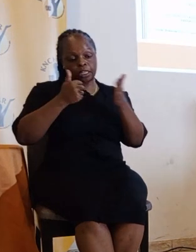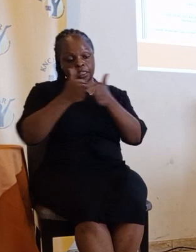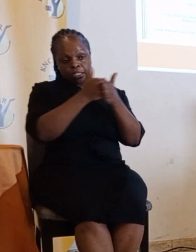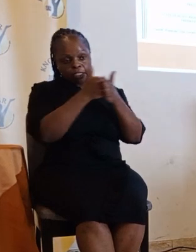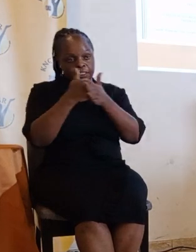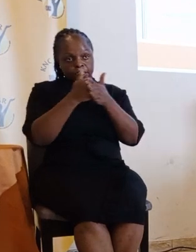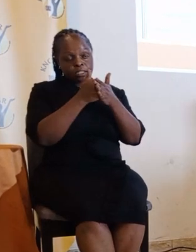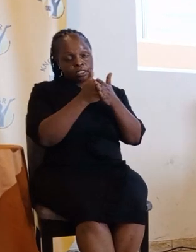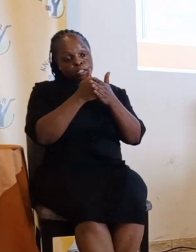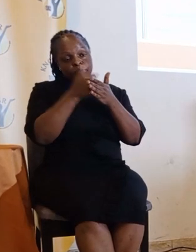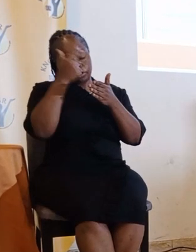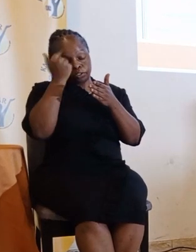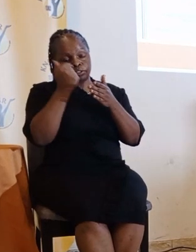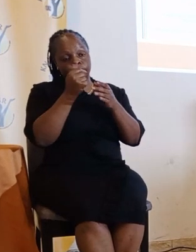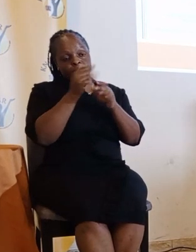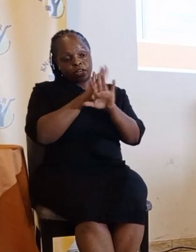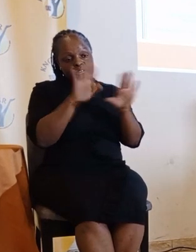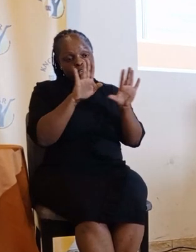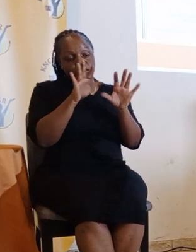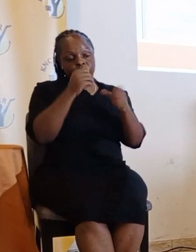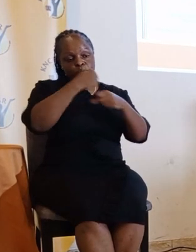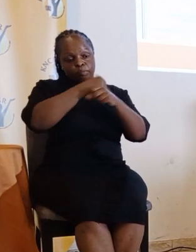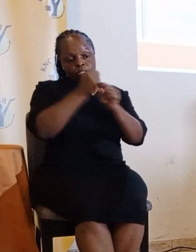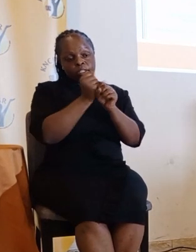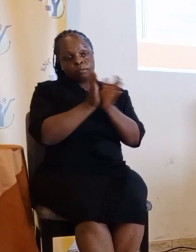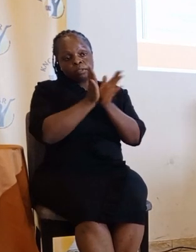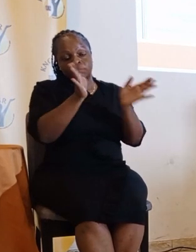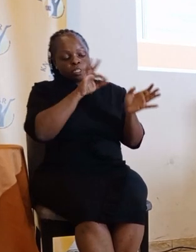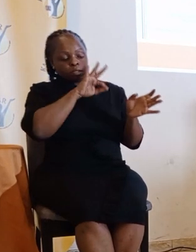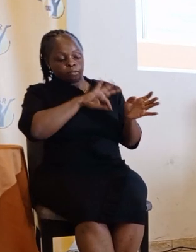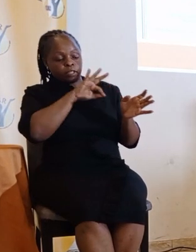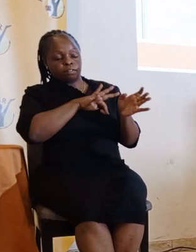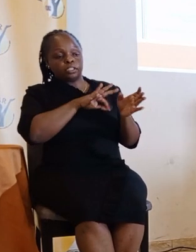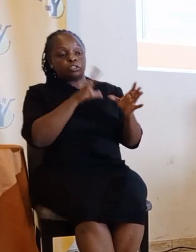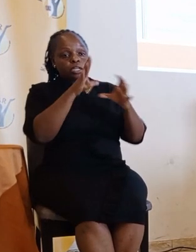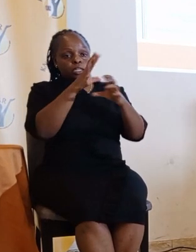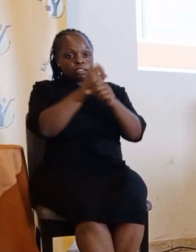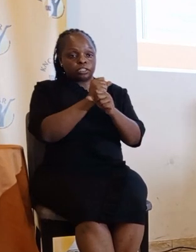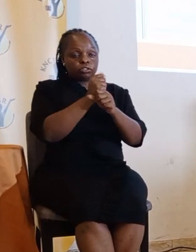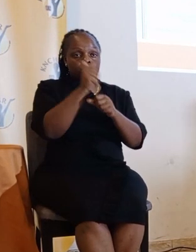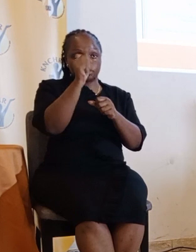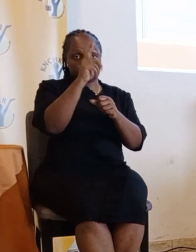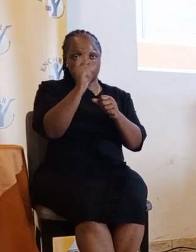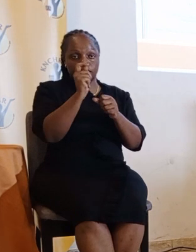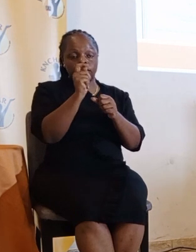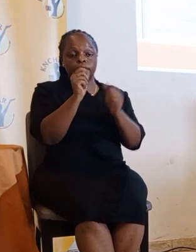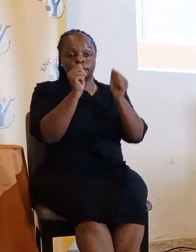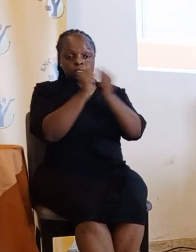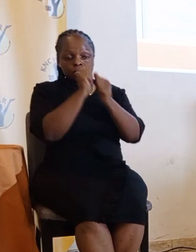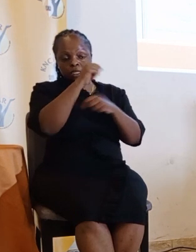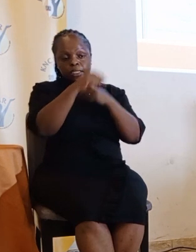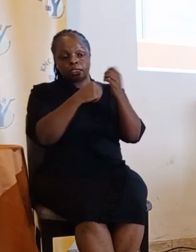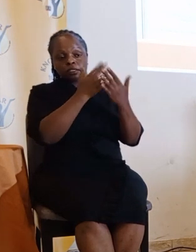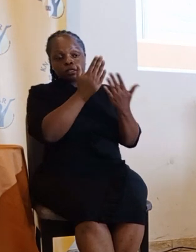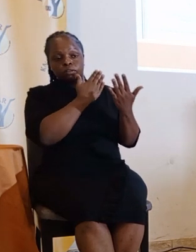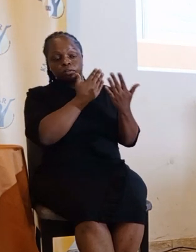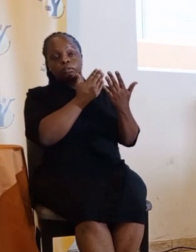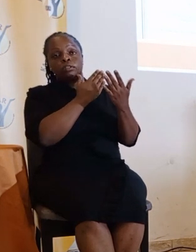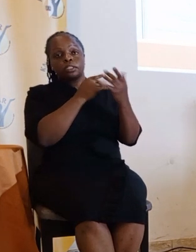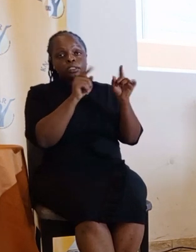the non-operationalization of the Public Benefits Organizations Act 10 years later,